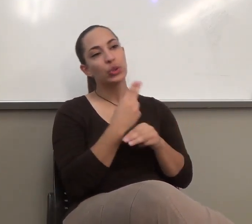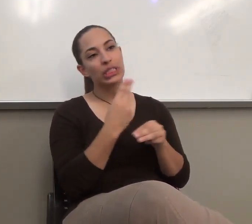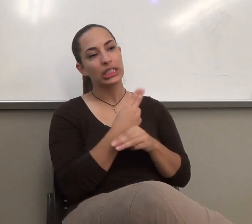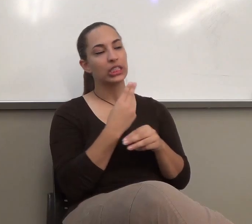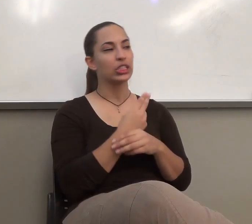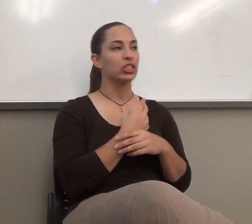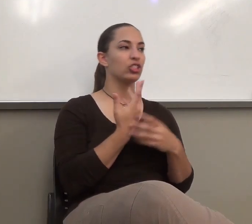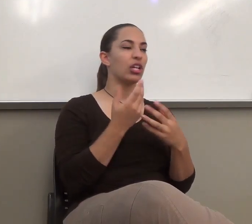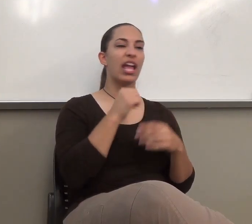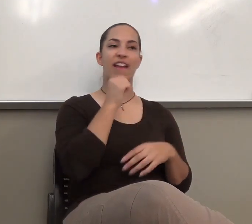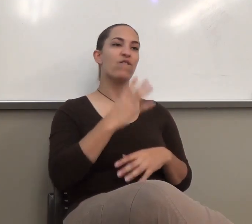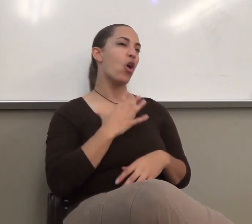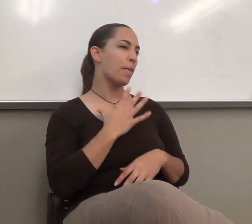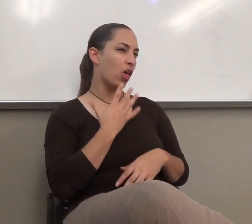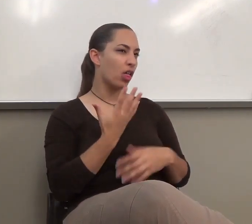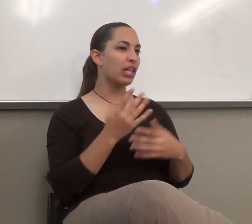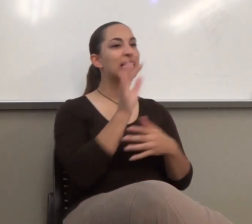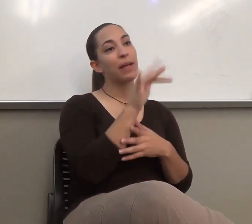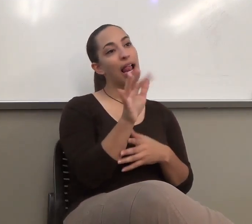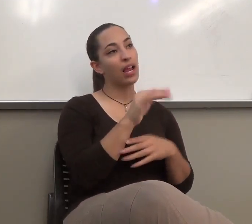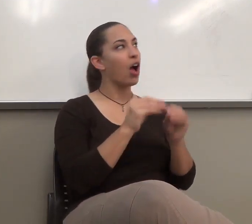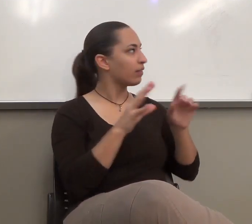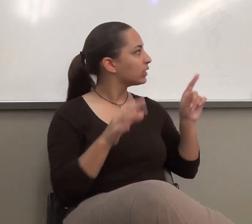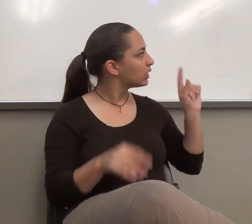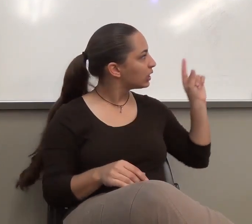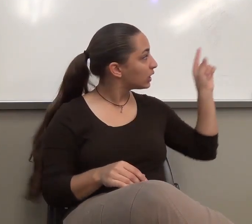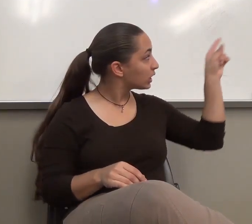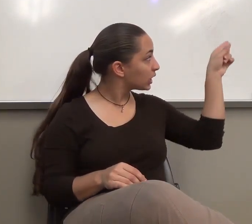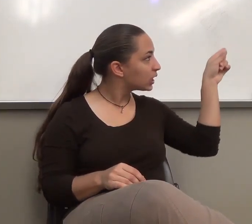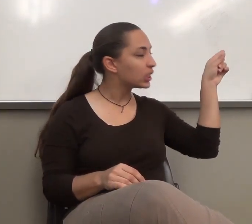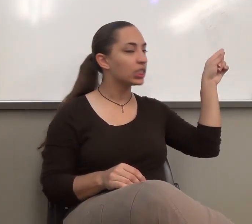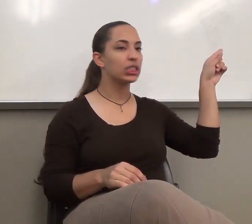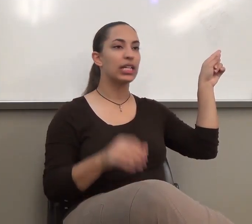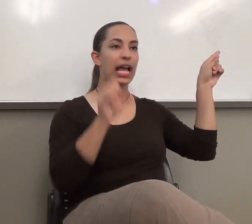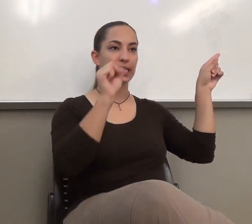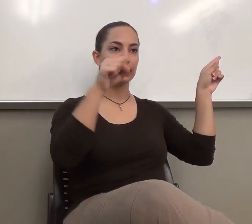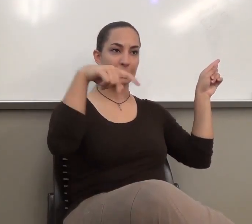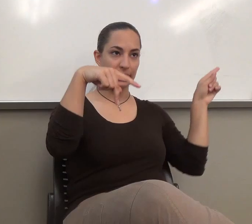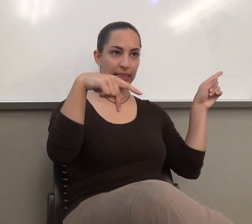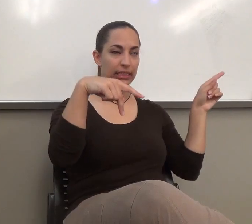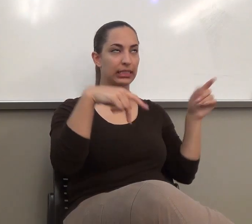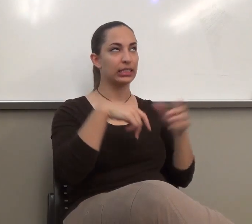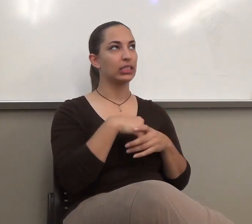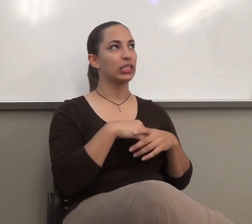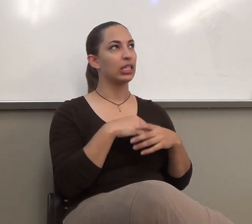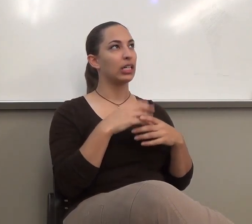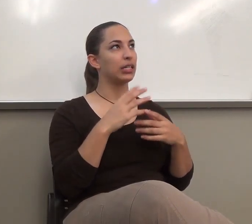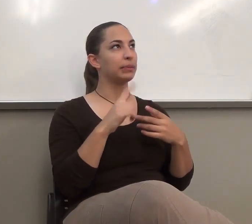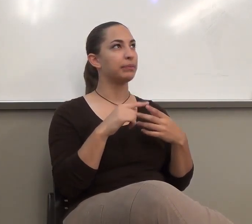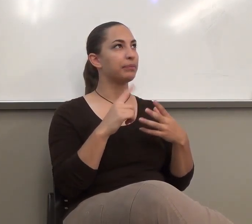informal. Spelling, obviously, is this, right, SP. Okay, this one is gonna